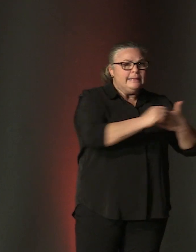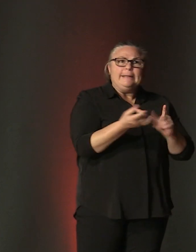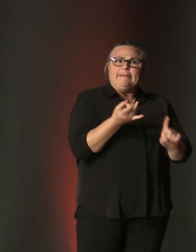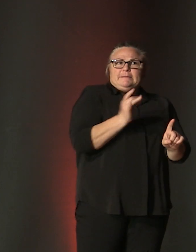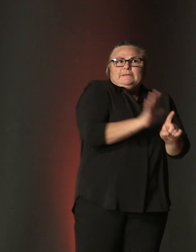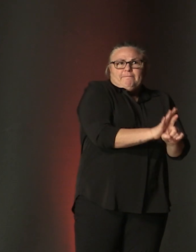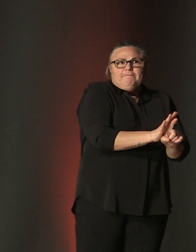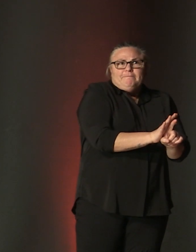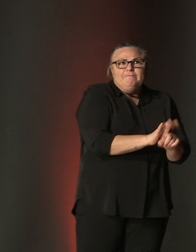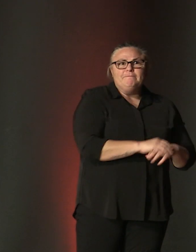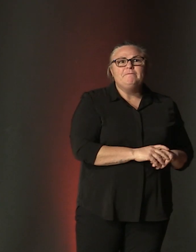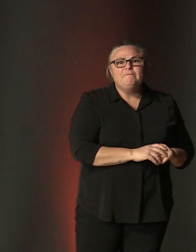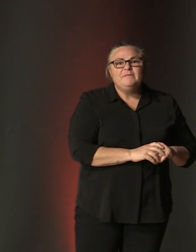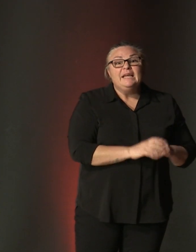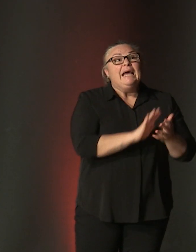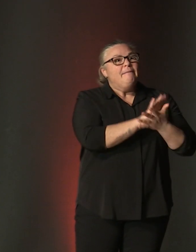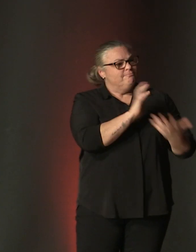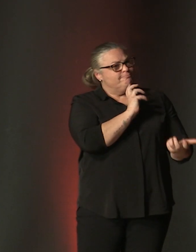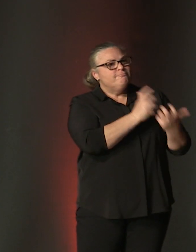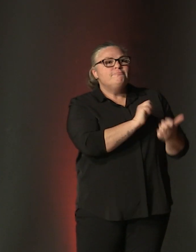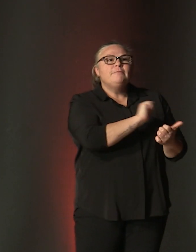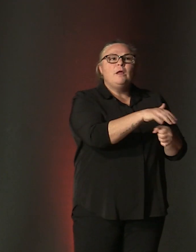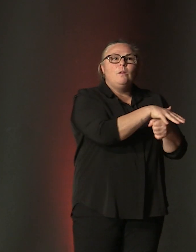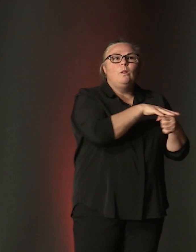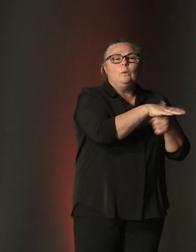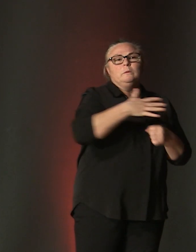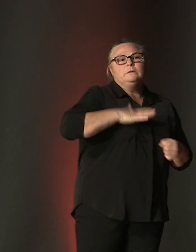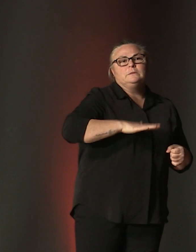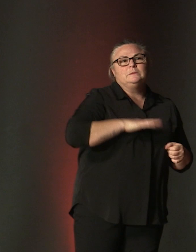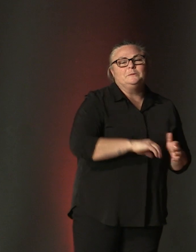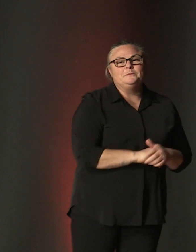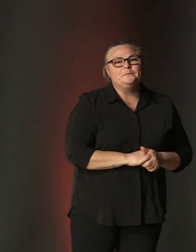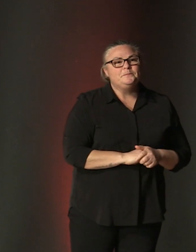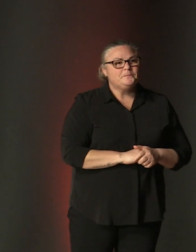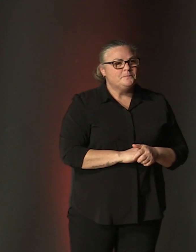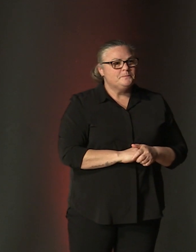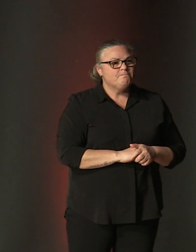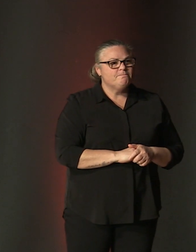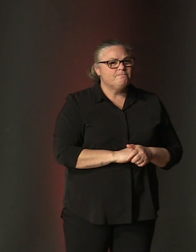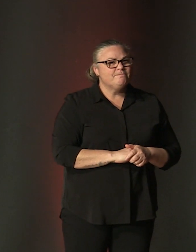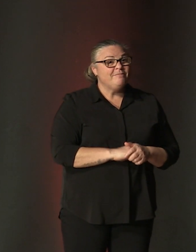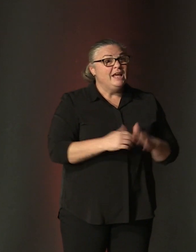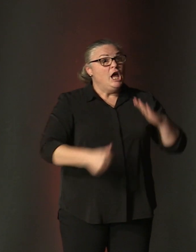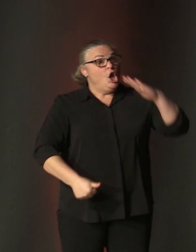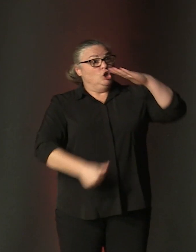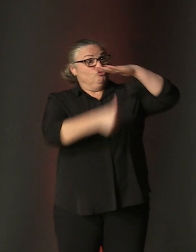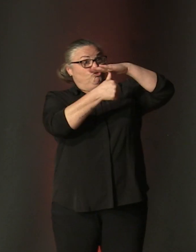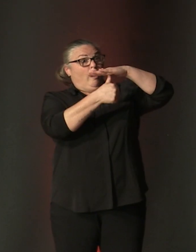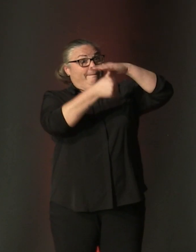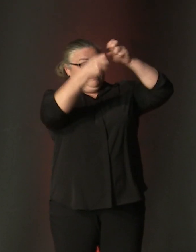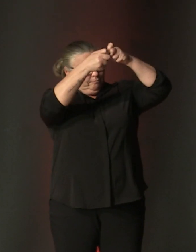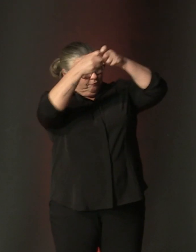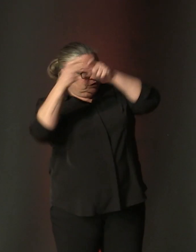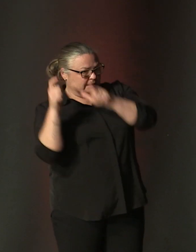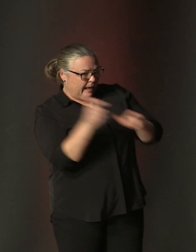want to lead, that it fits their local context. This is where we turn that top-down into a